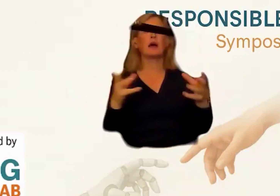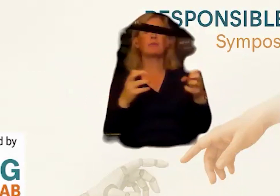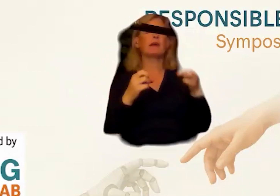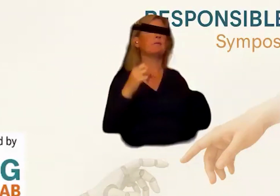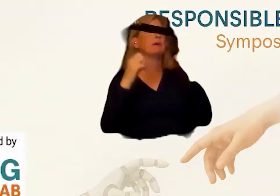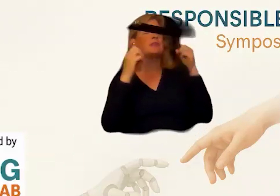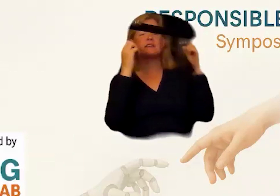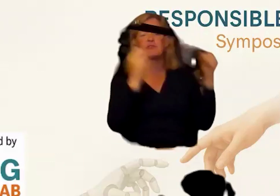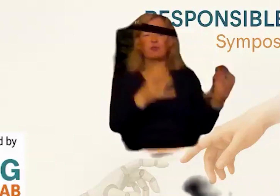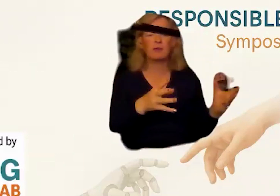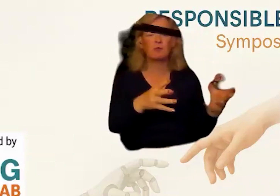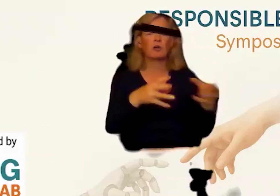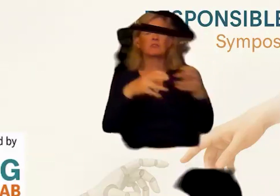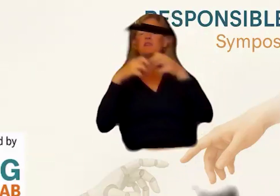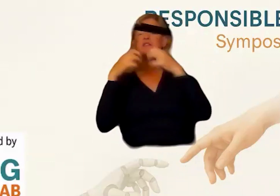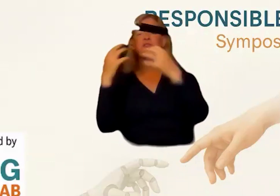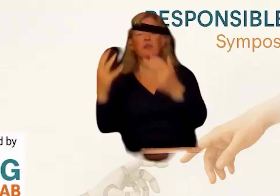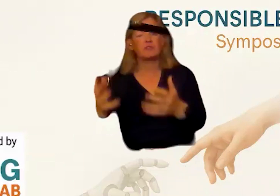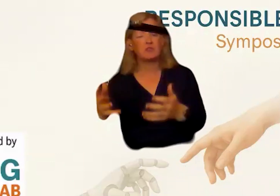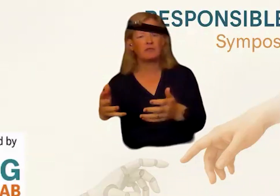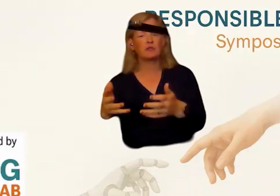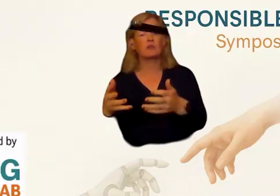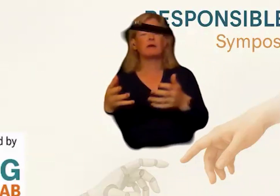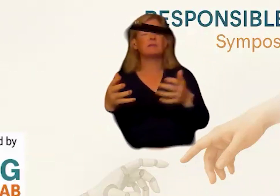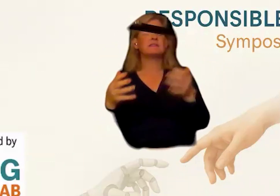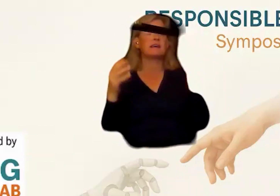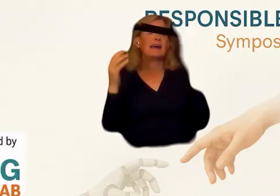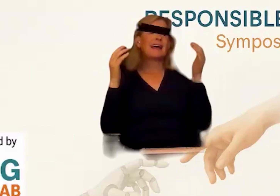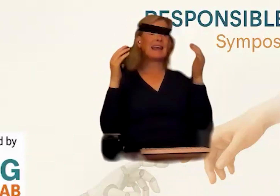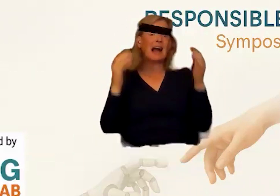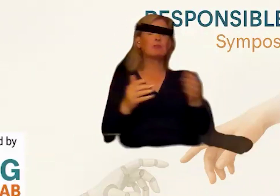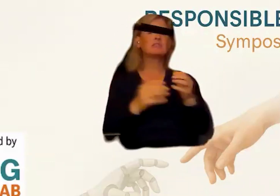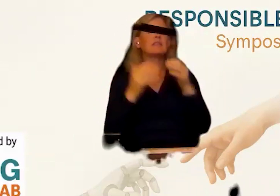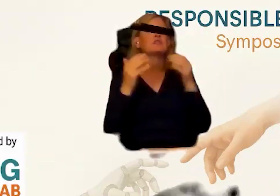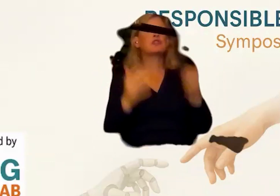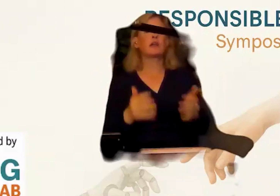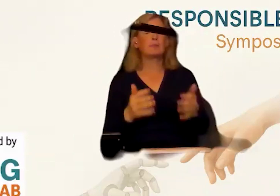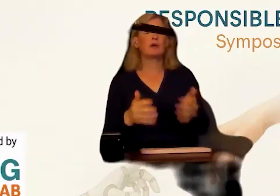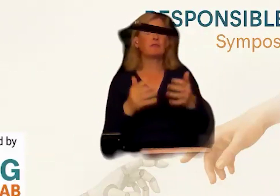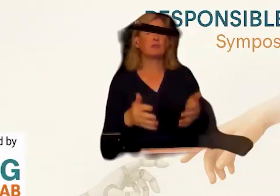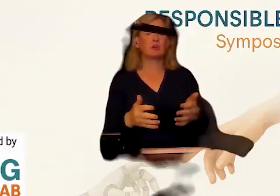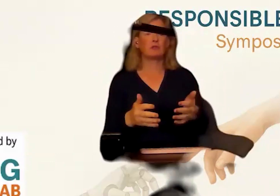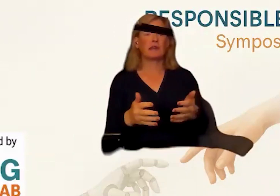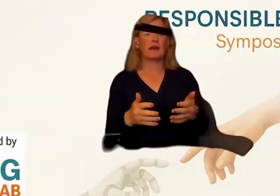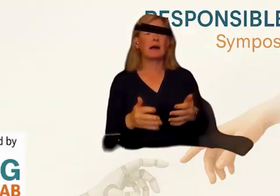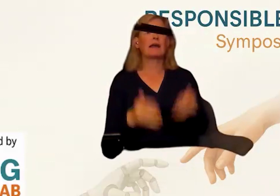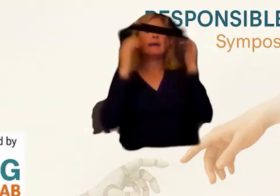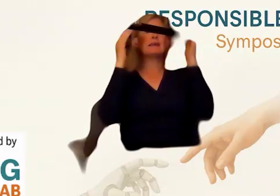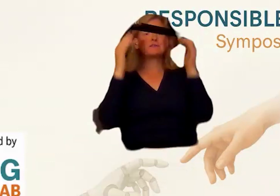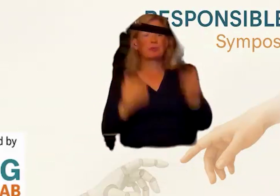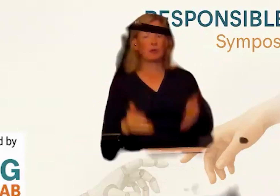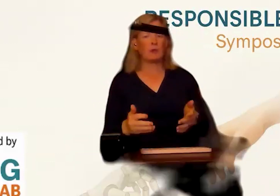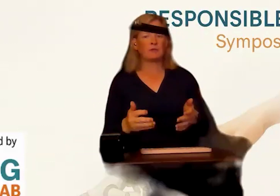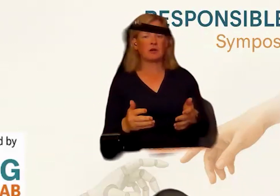get caught up in building these frameworks or these philosophical commitments. And I will say the starting point for doing good with